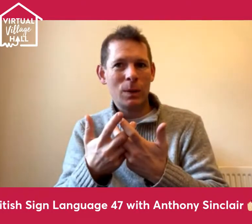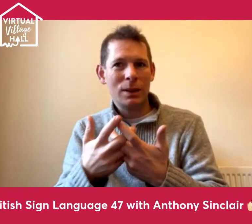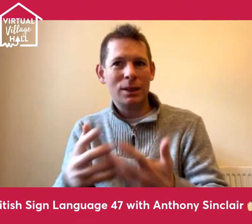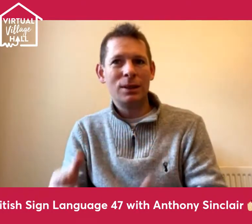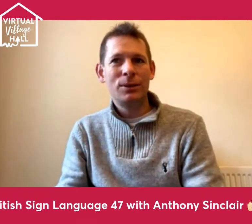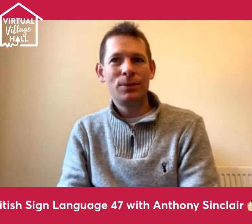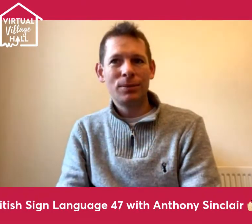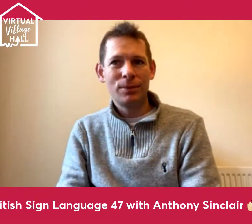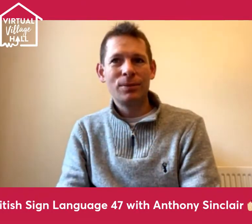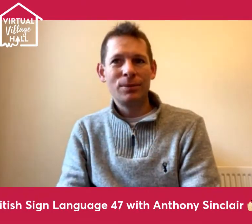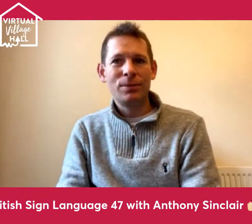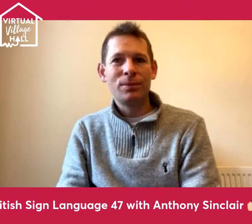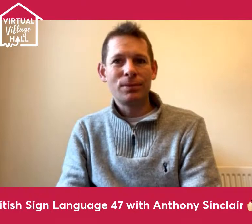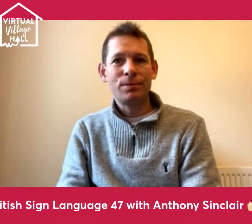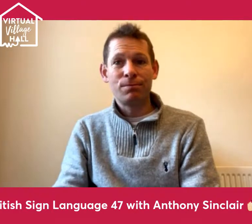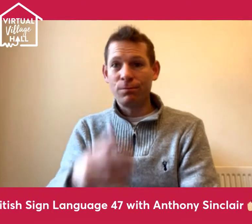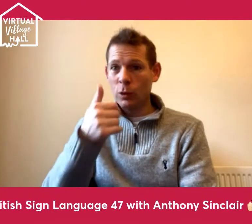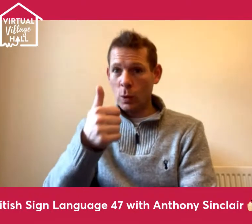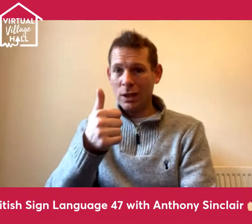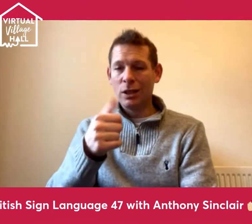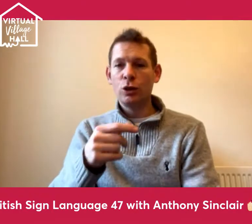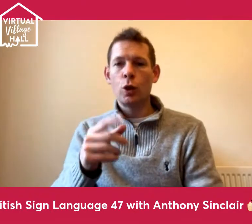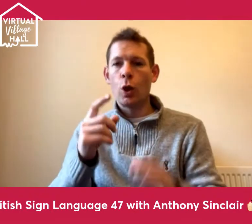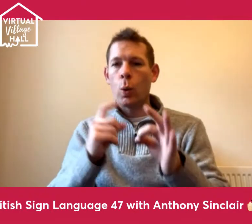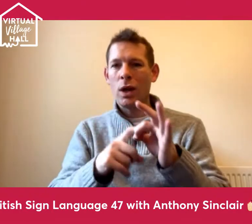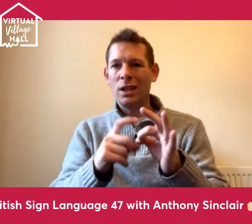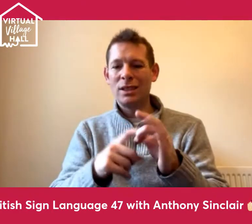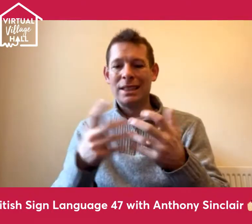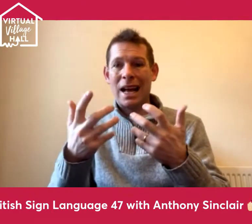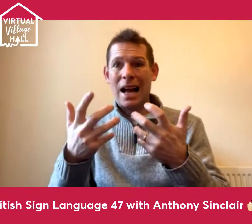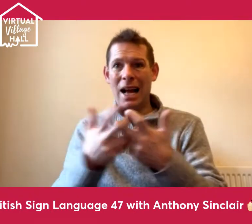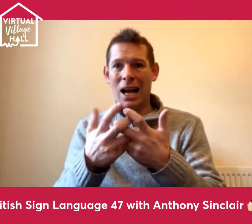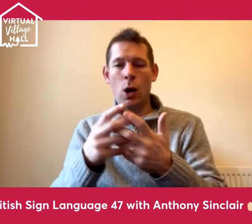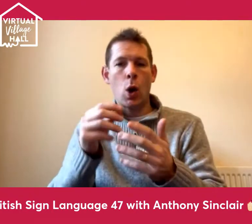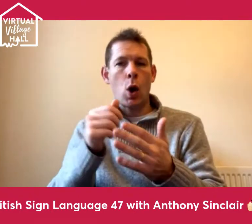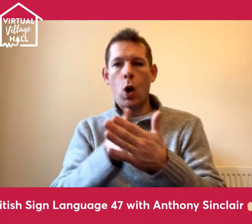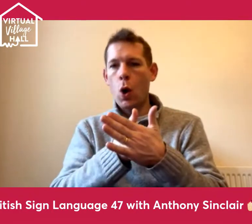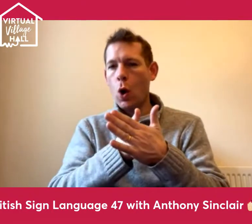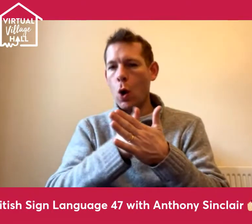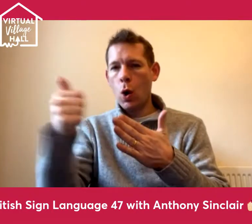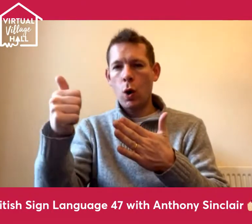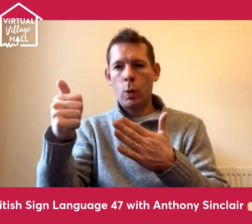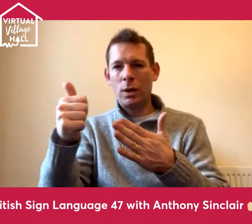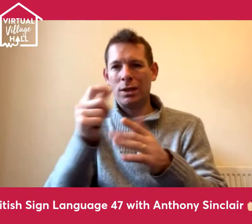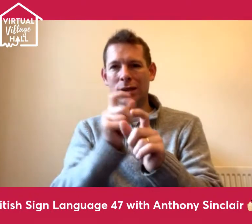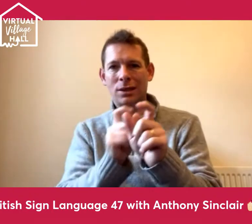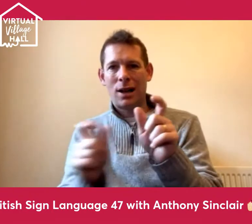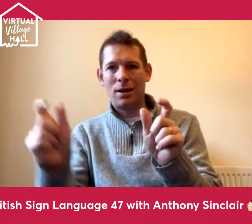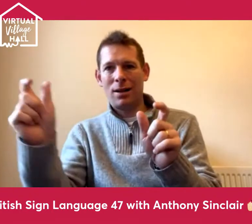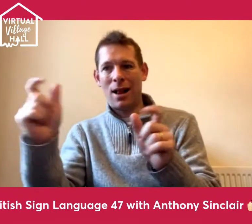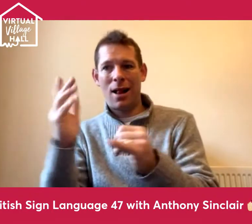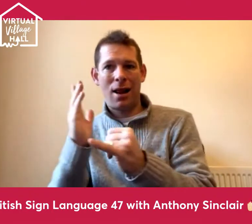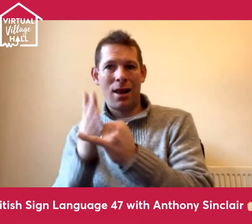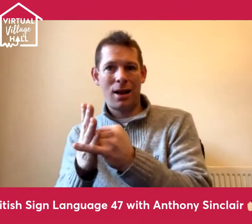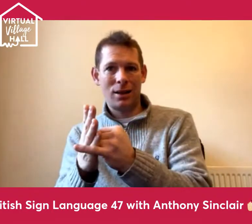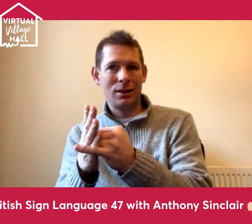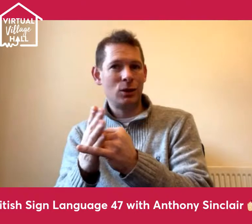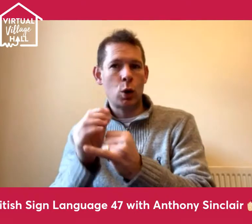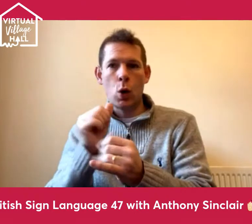How do you get back home? Okay, so remember the question, which is how in this case, always